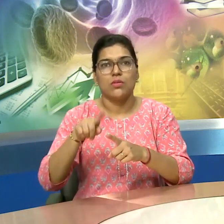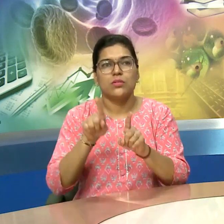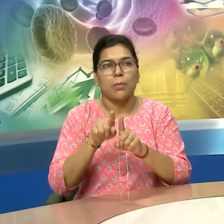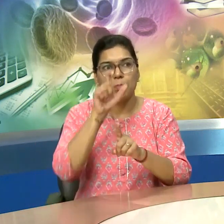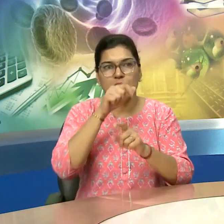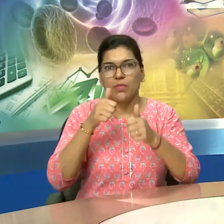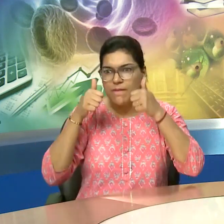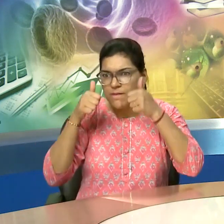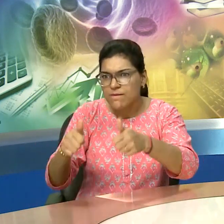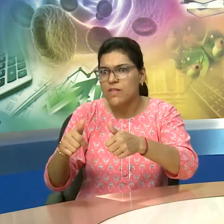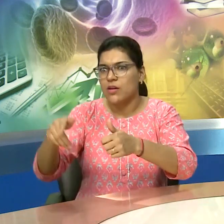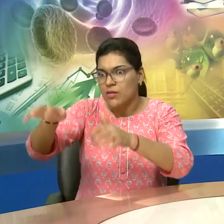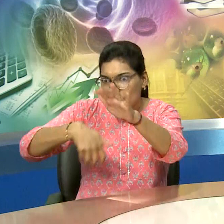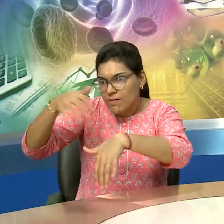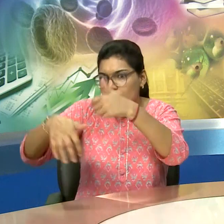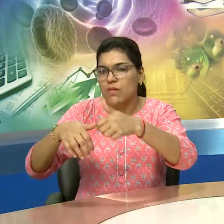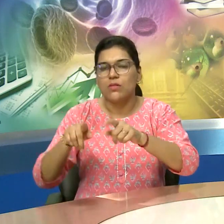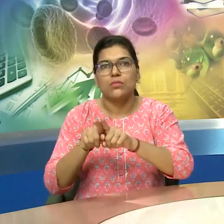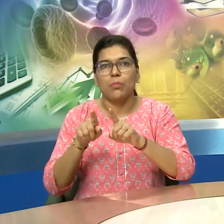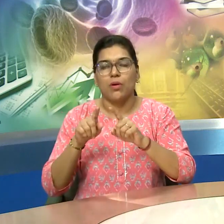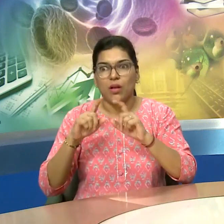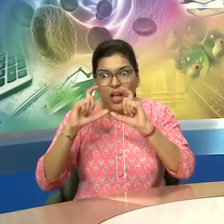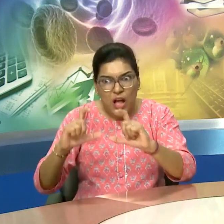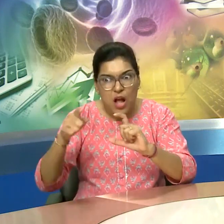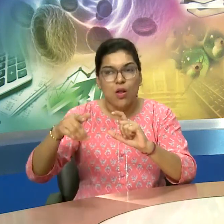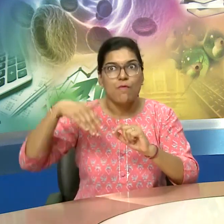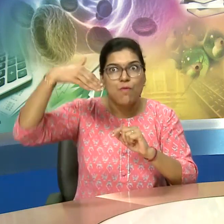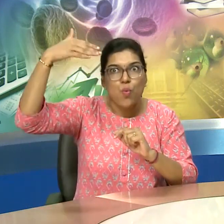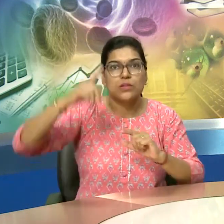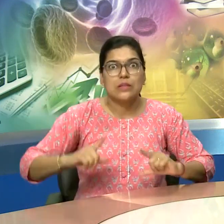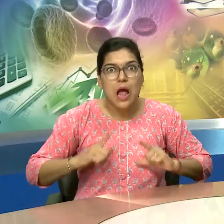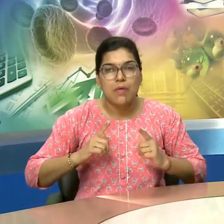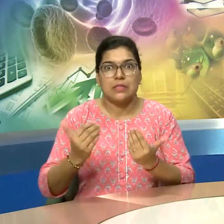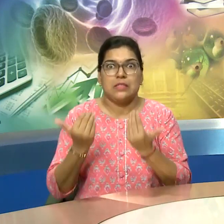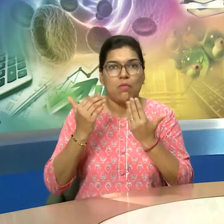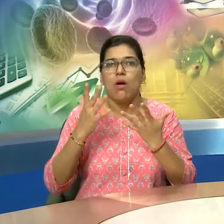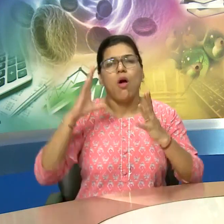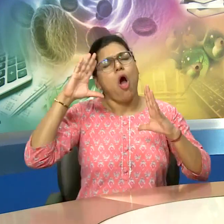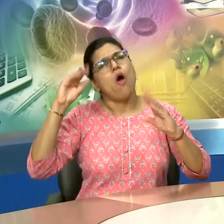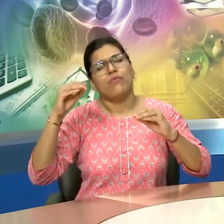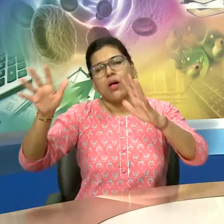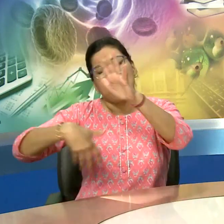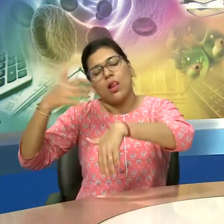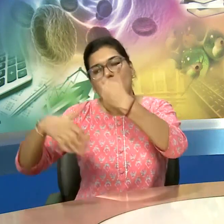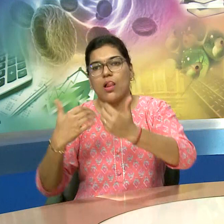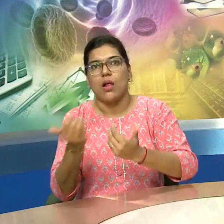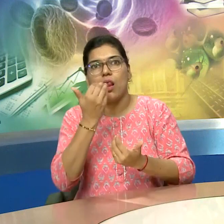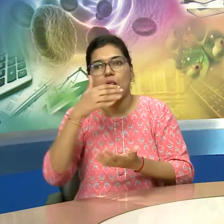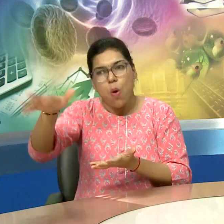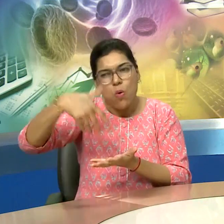It means the reckless exploitation of natural resources leads to